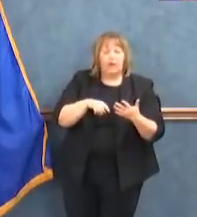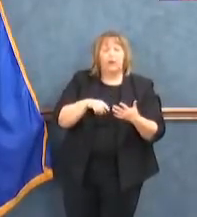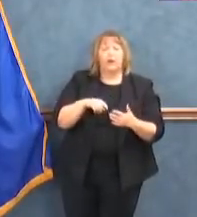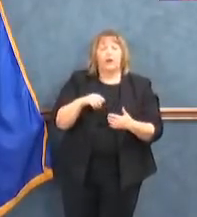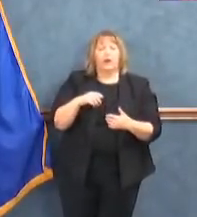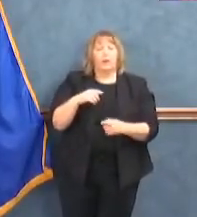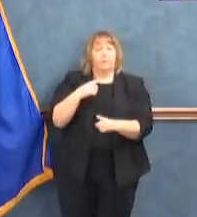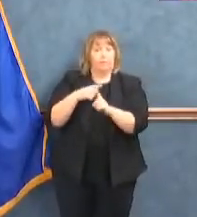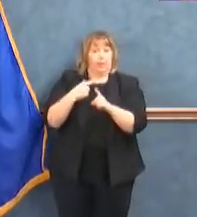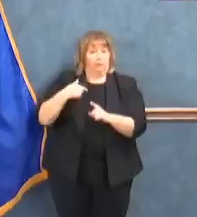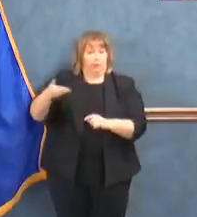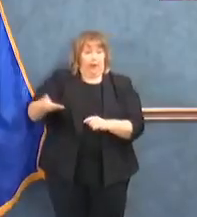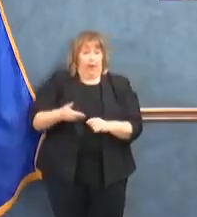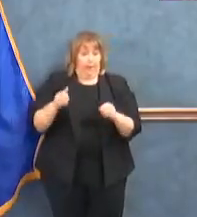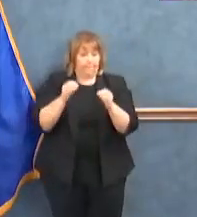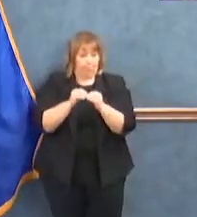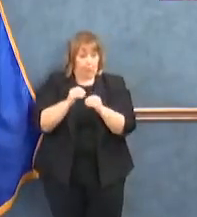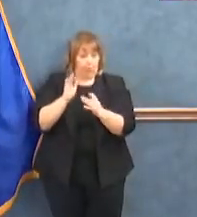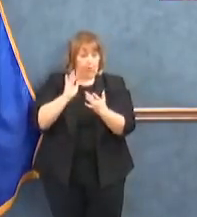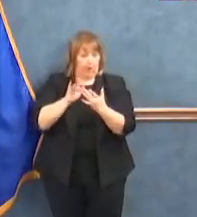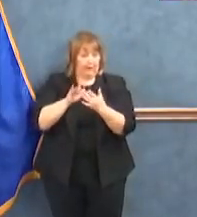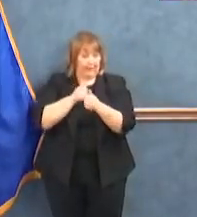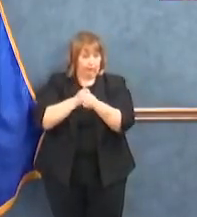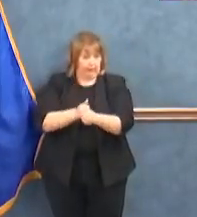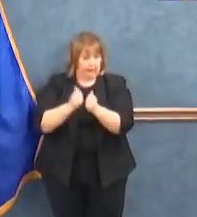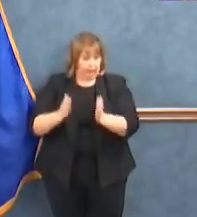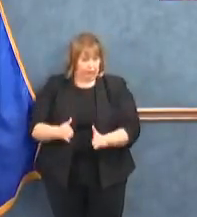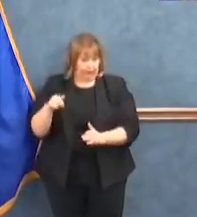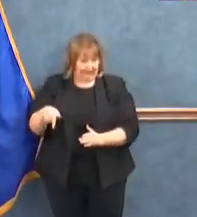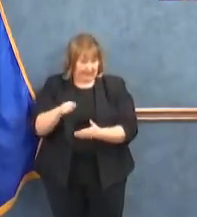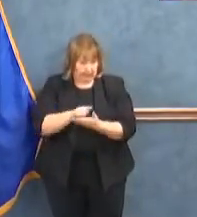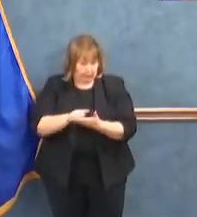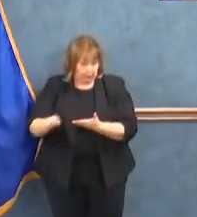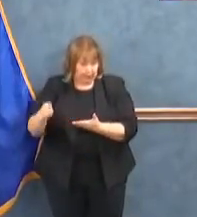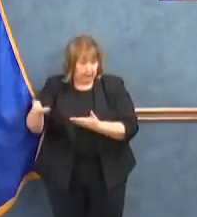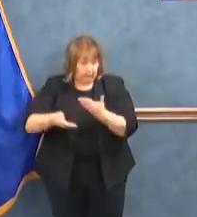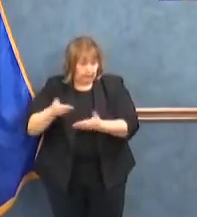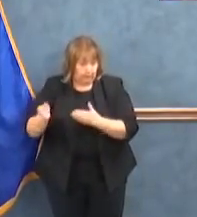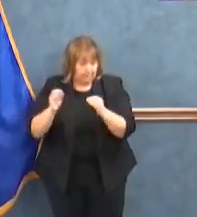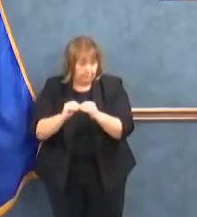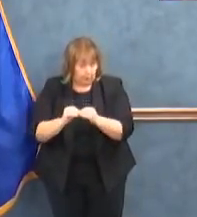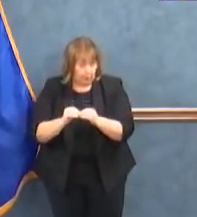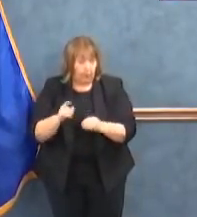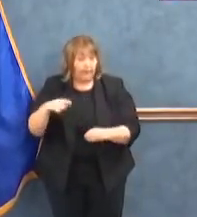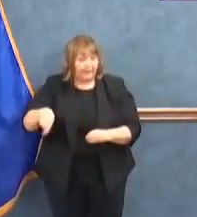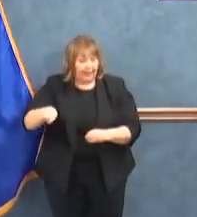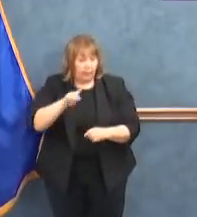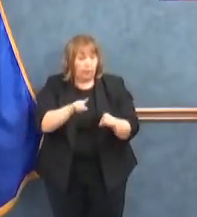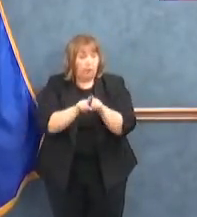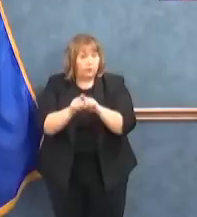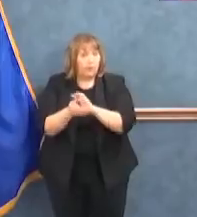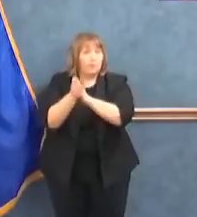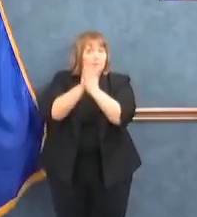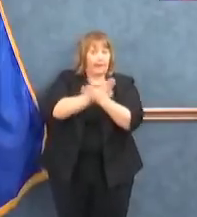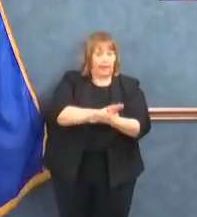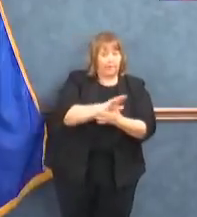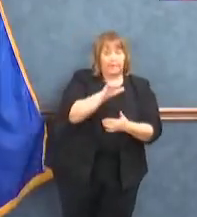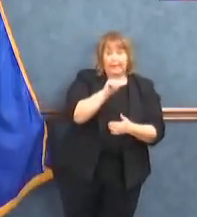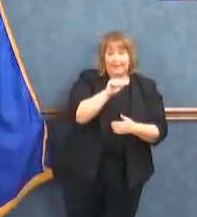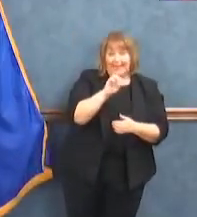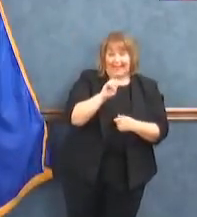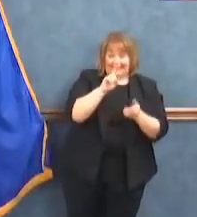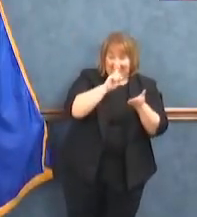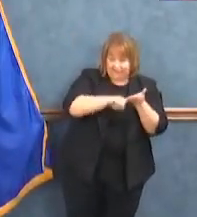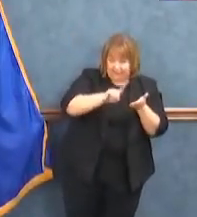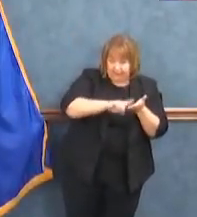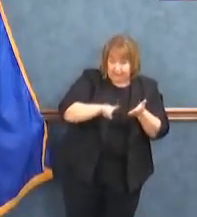coming on this week. Additionally, we're training all the contact tracers to also be case investigators because that was the bottleneck. So we're at a really